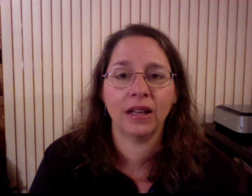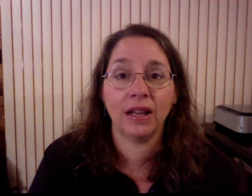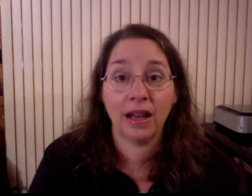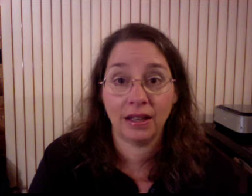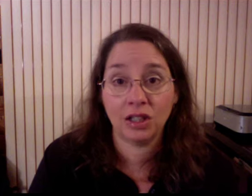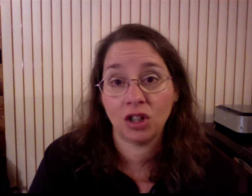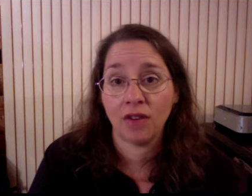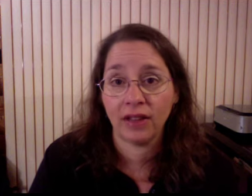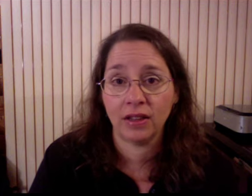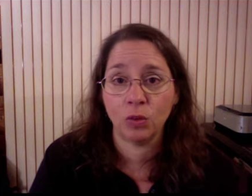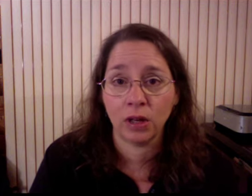and starving the will